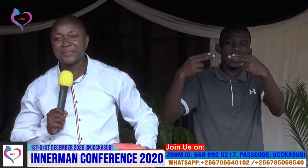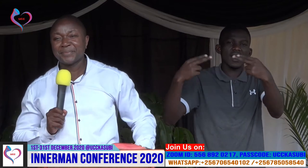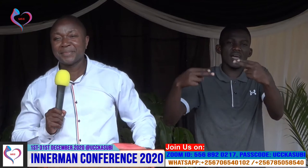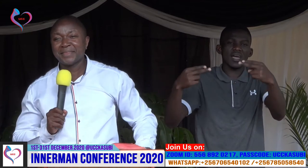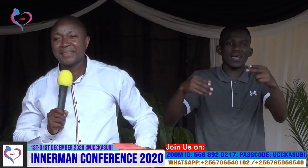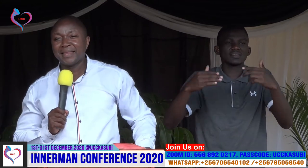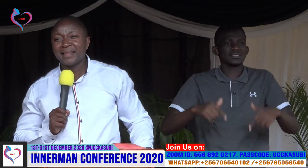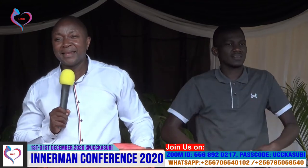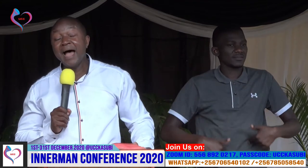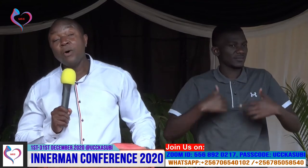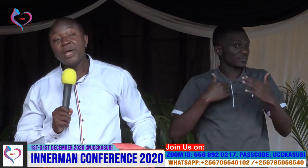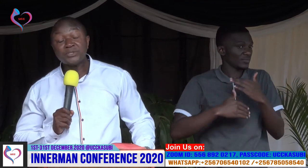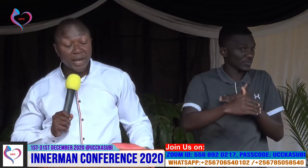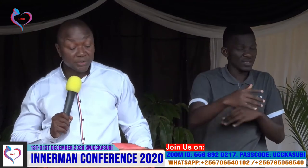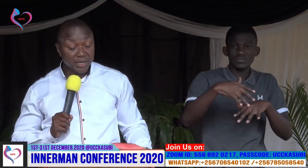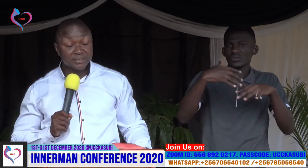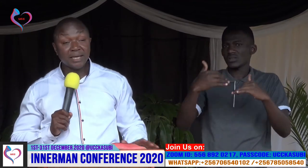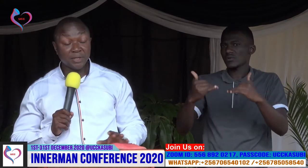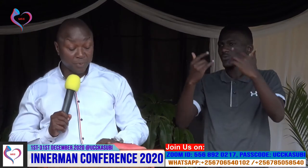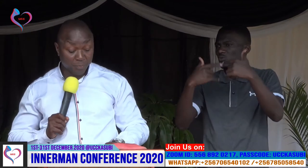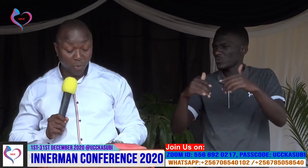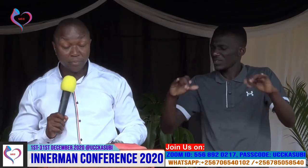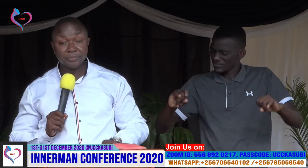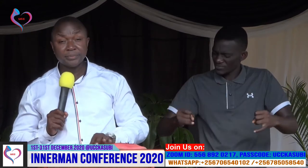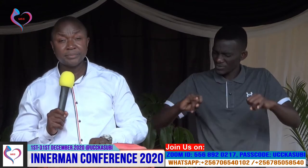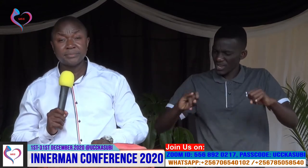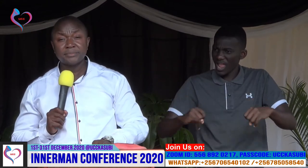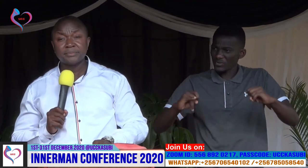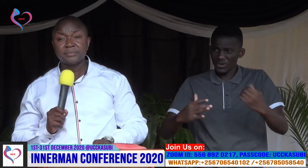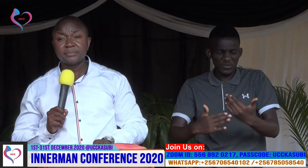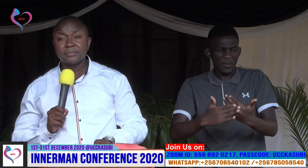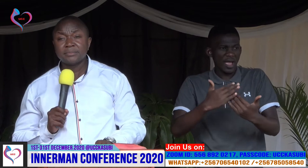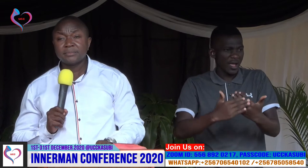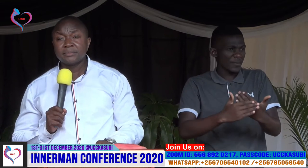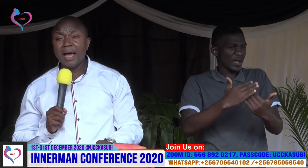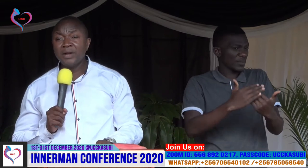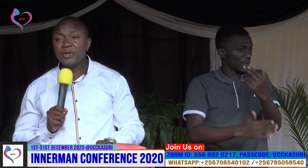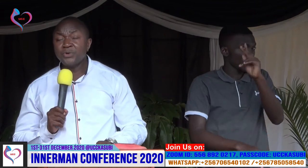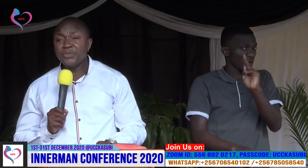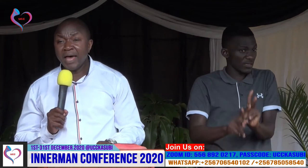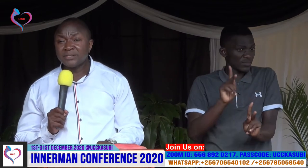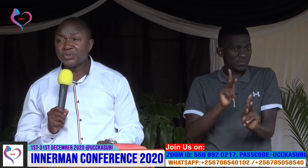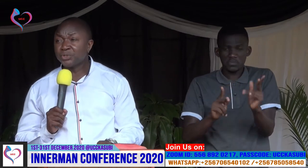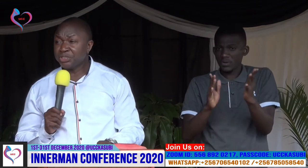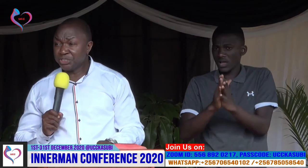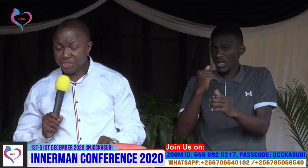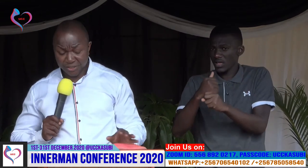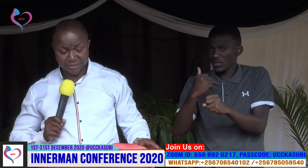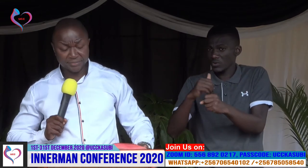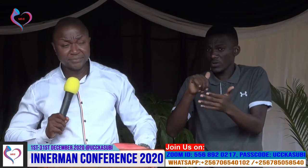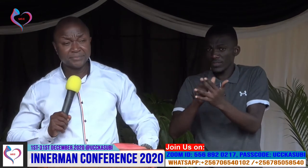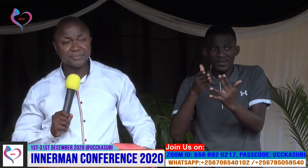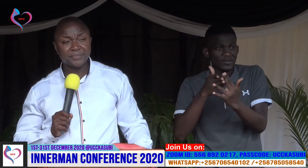life. Now, we are trying to raise such a people. And we do that through